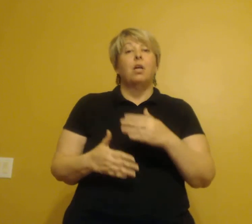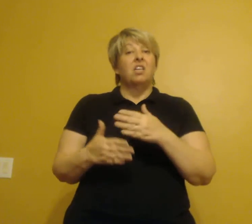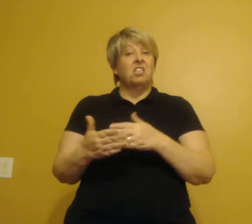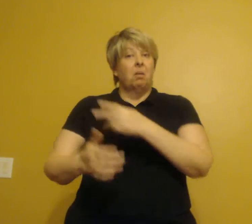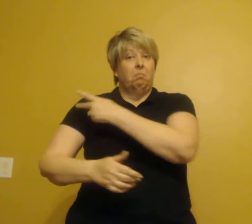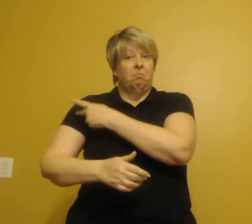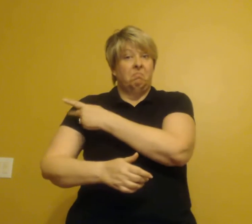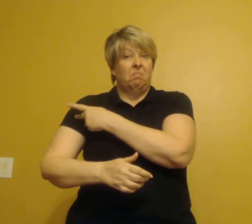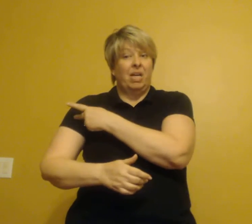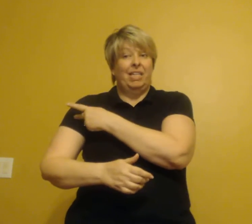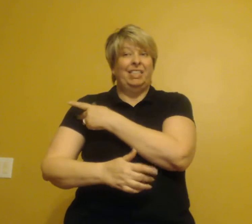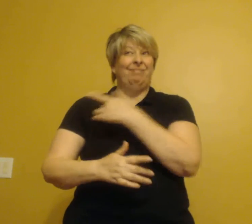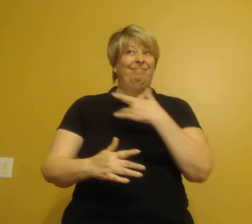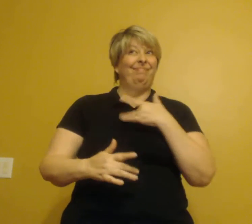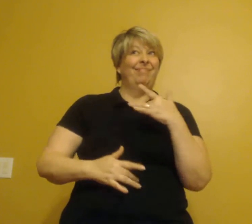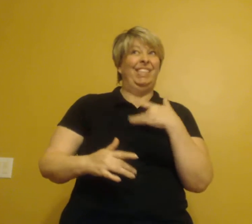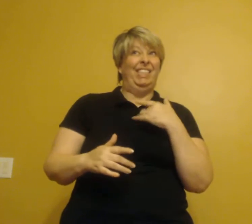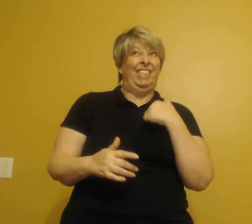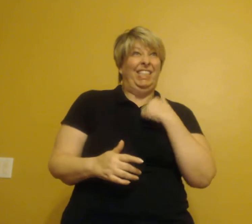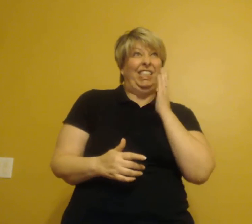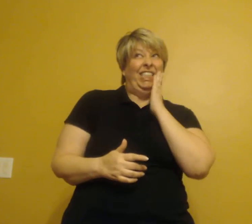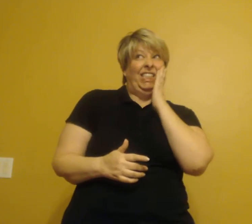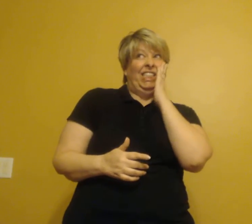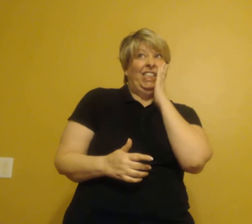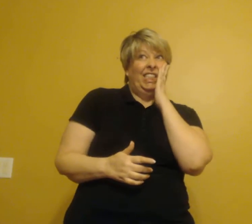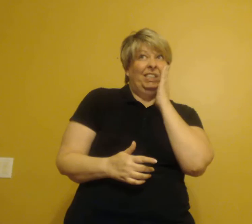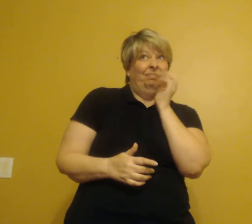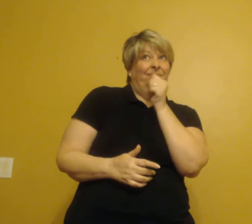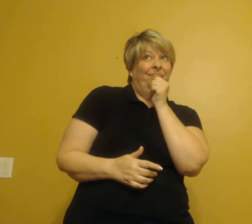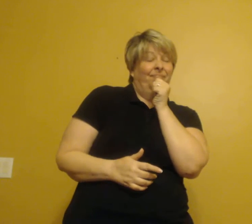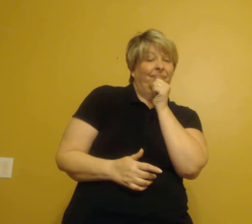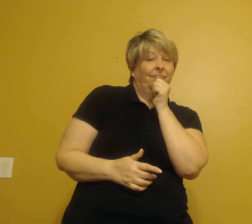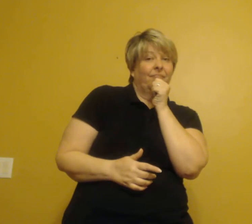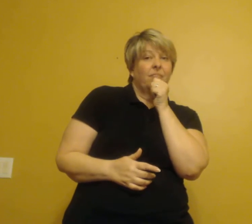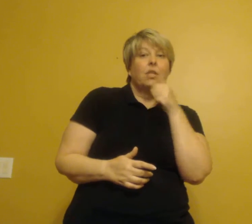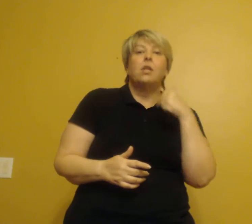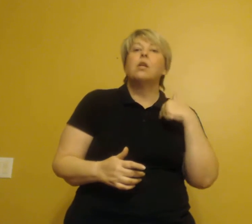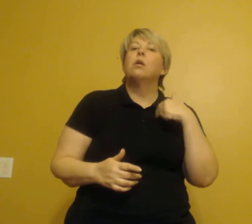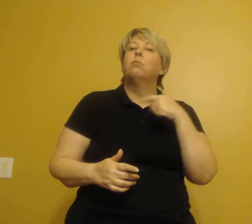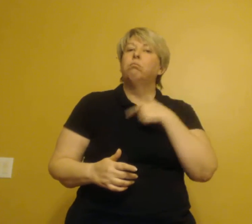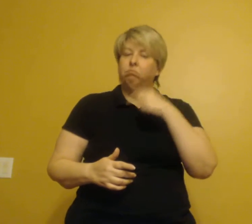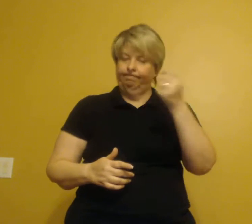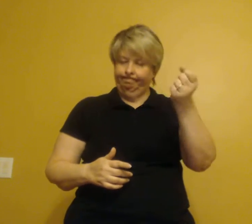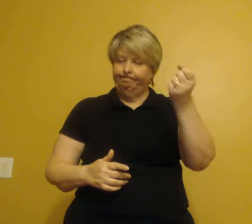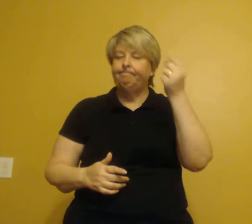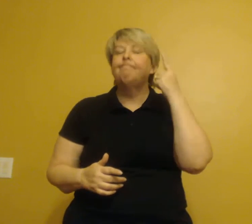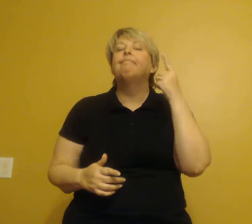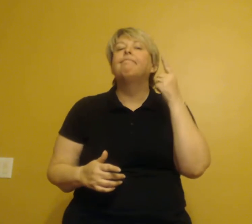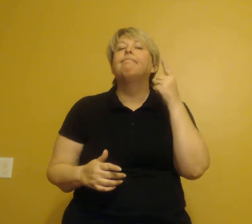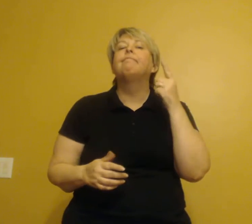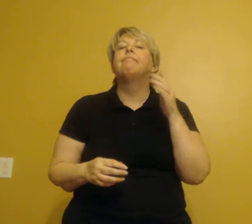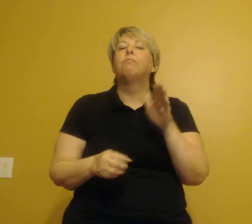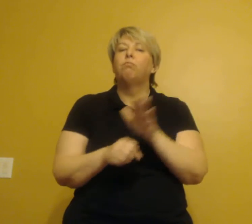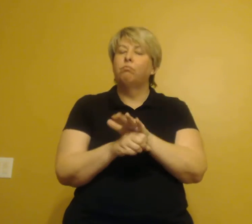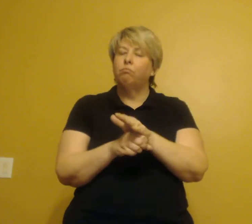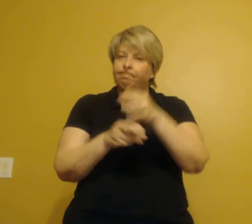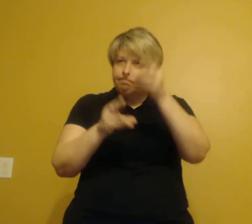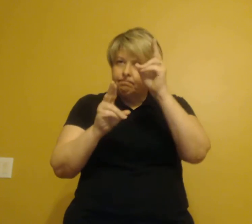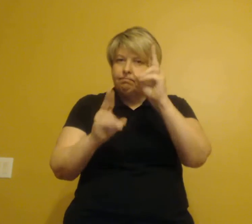and dignity during these exams. We are very cognizant of that and we do keep people's privacy. During